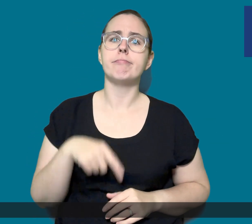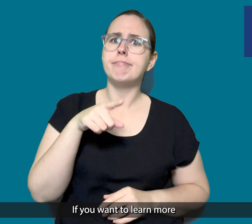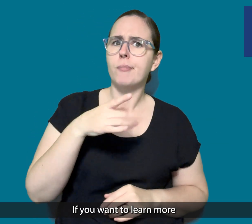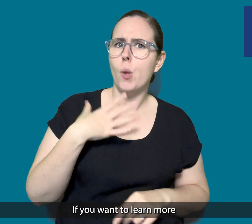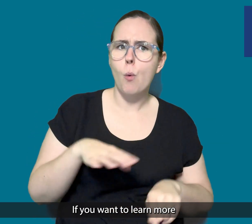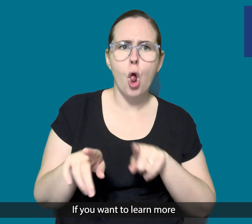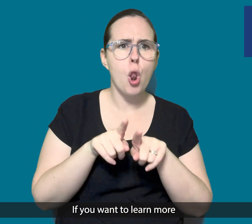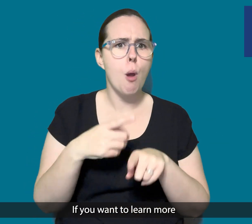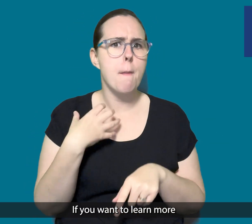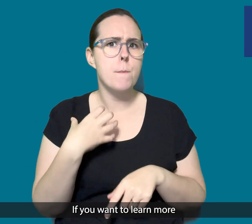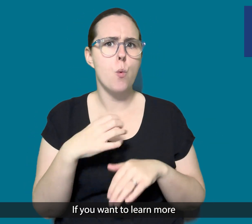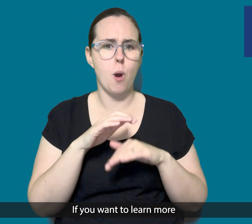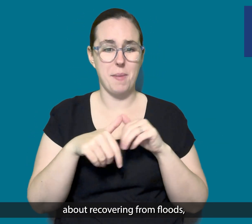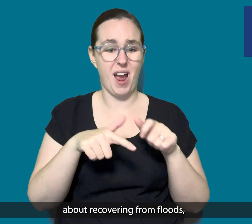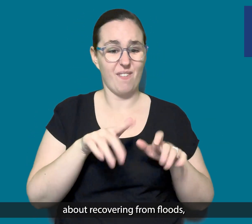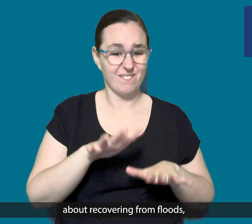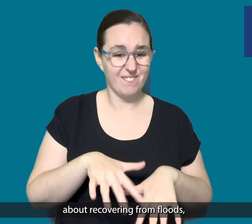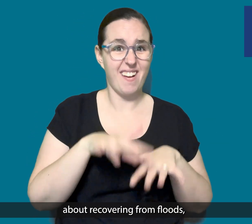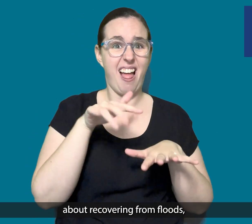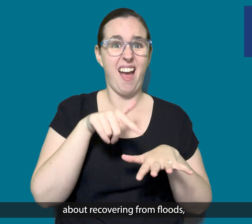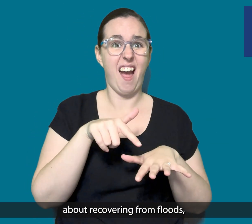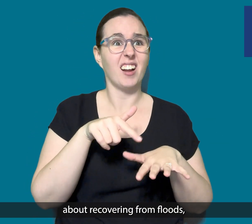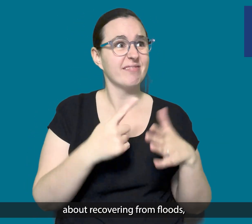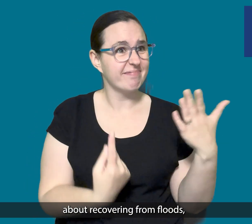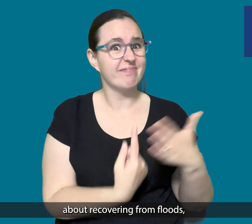If you want to learn more about recovering from floods,